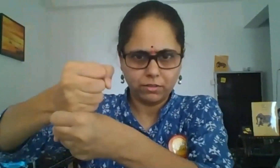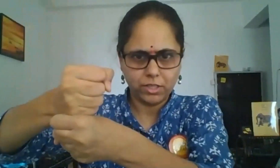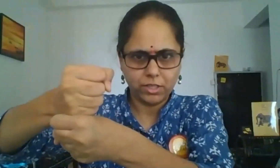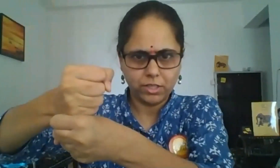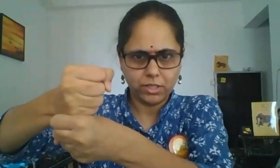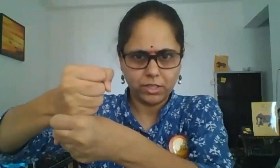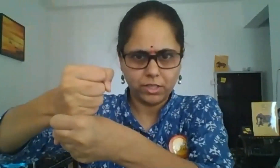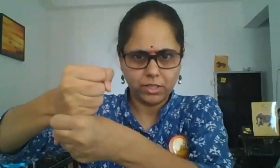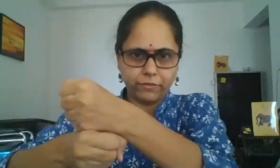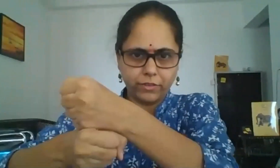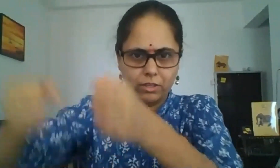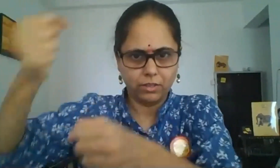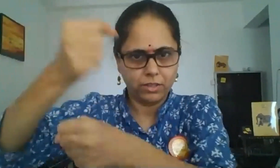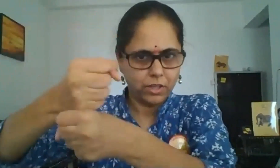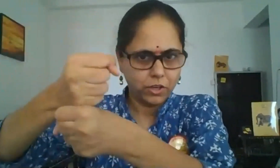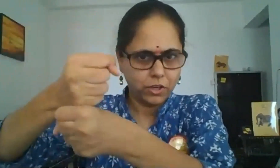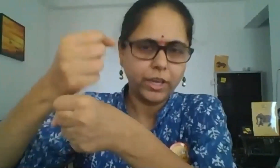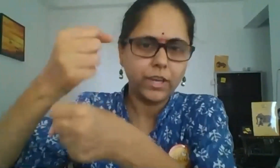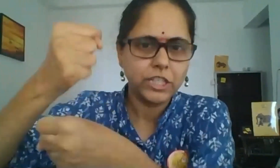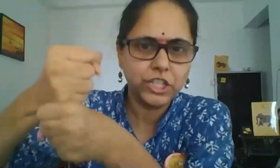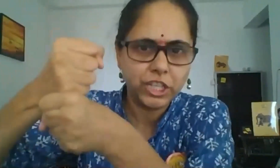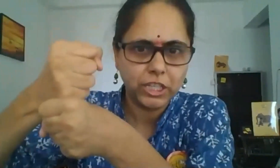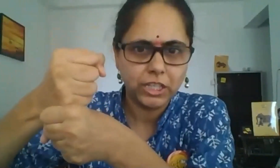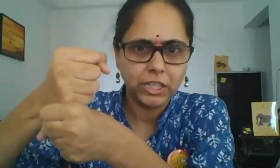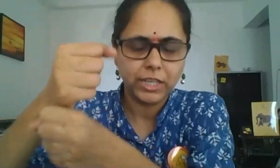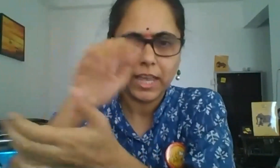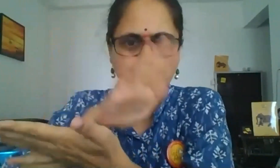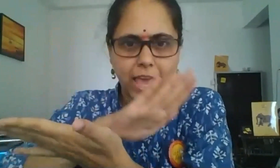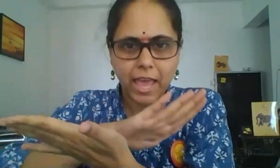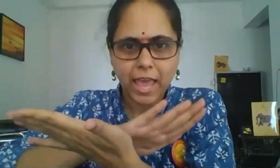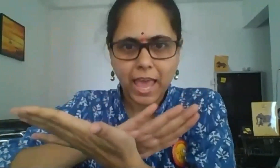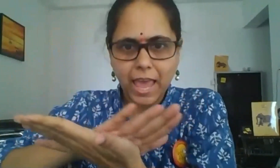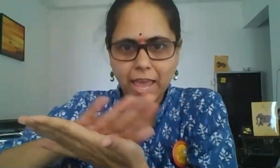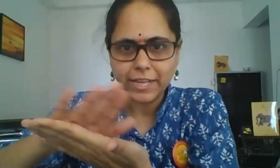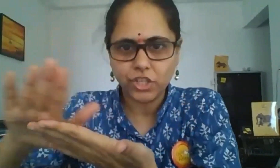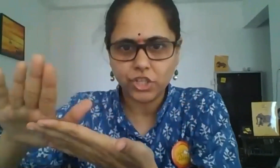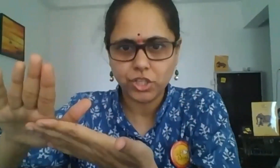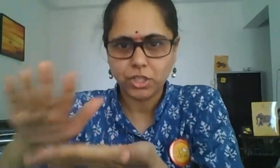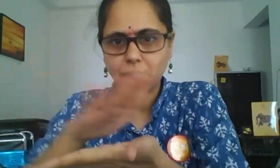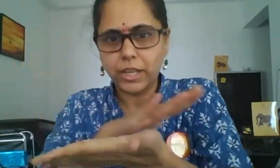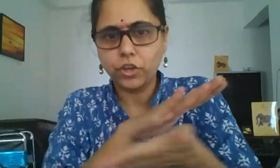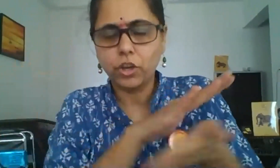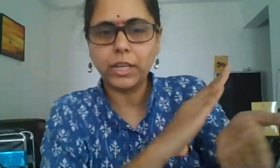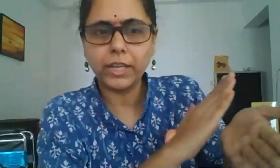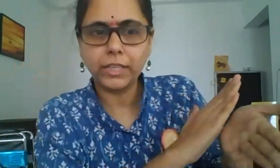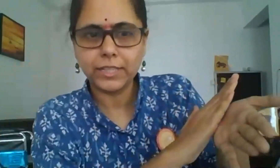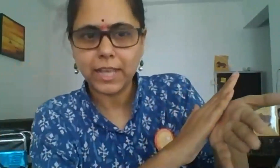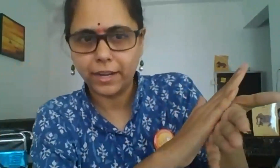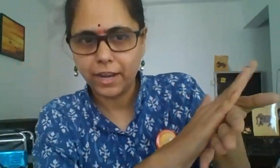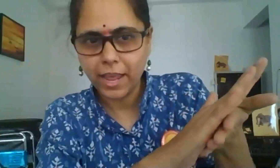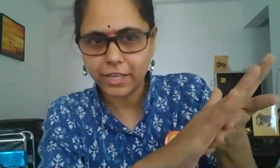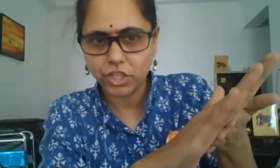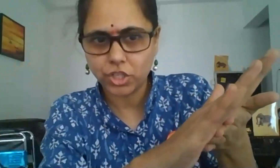this lefty. Okay, G. H. Like you're cleaning this hand. H.